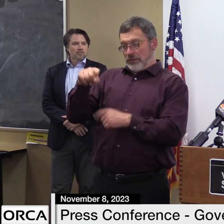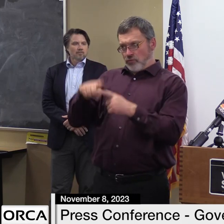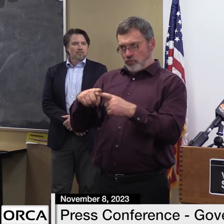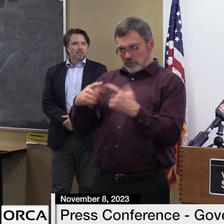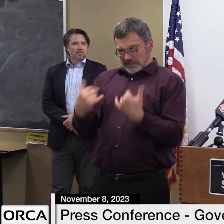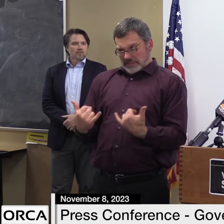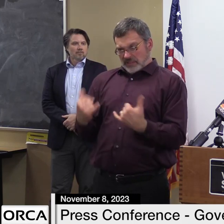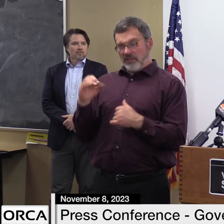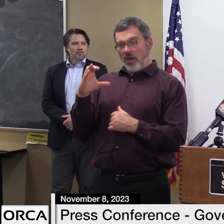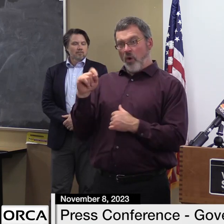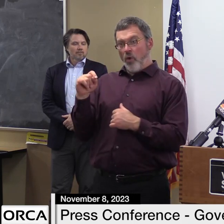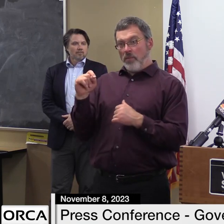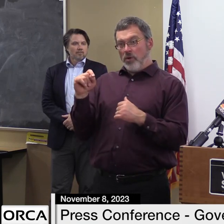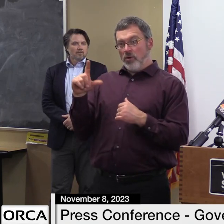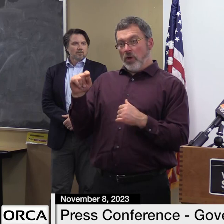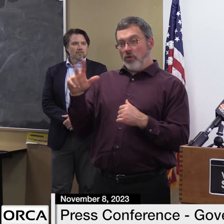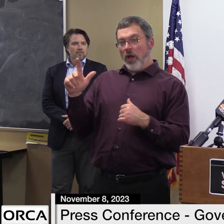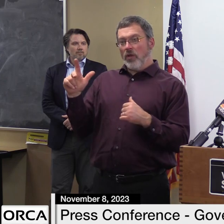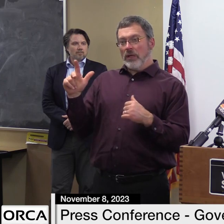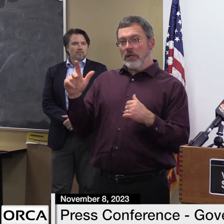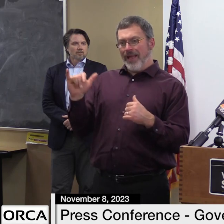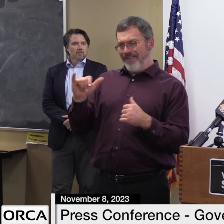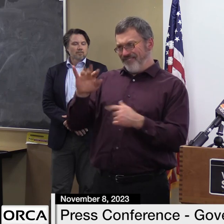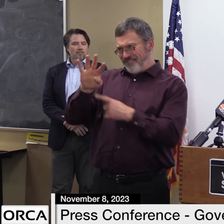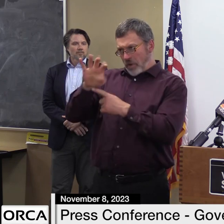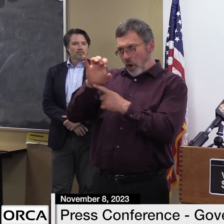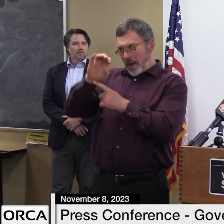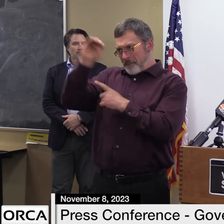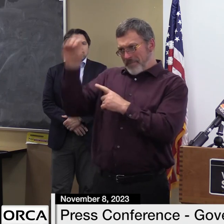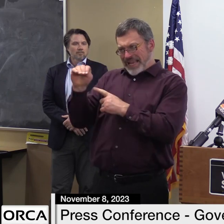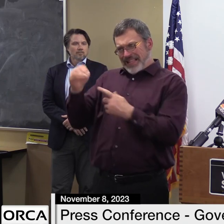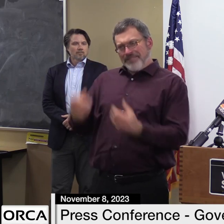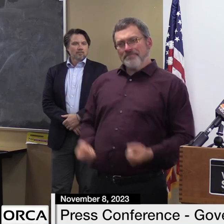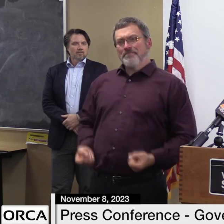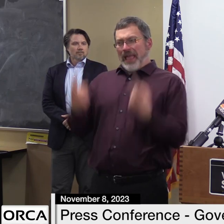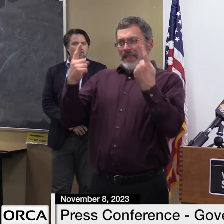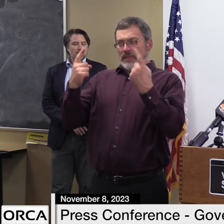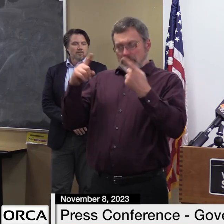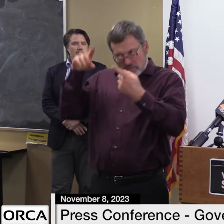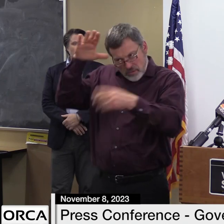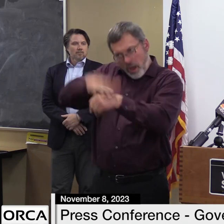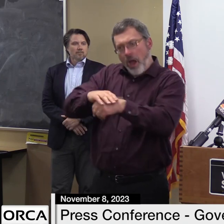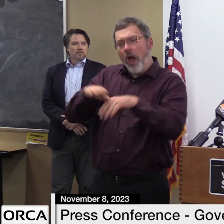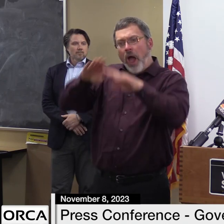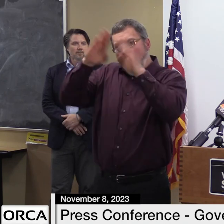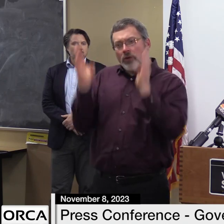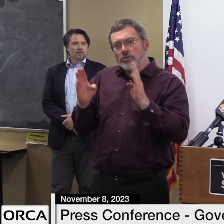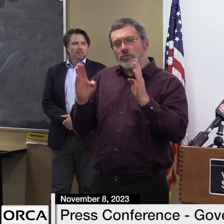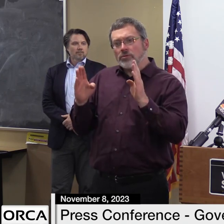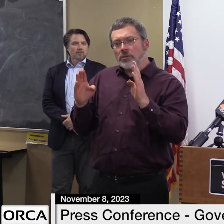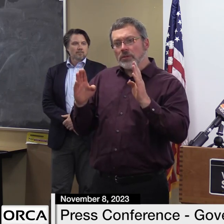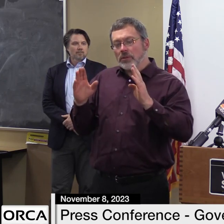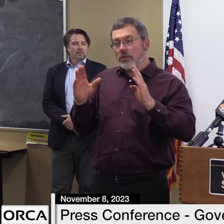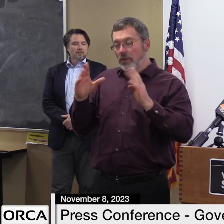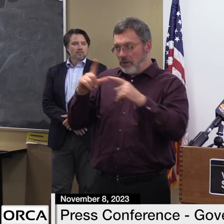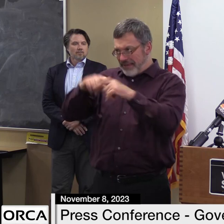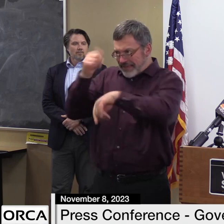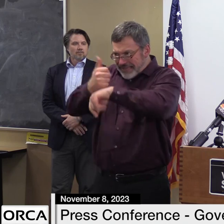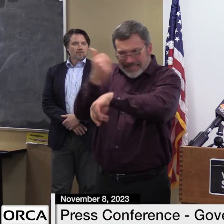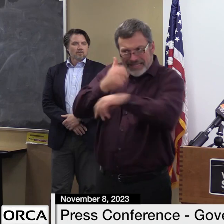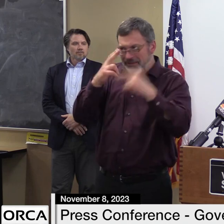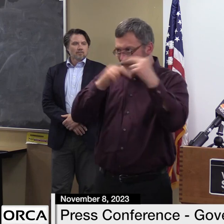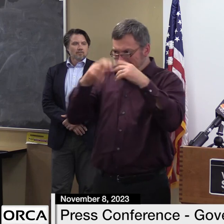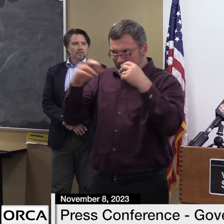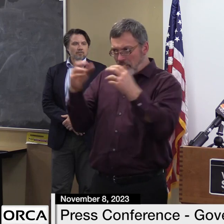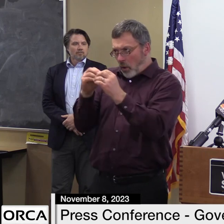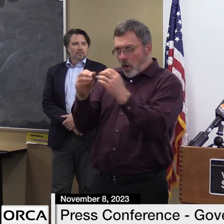$400 million, an absolutely historic amount of funding, into unit generation through the Vermont Housing and Conservation Board, the Department of